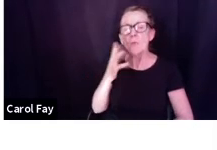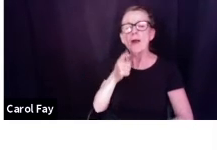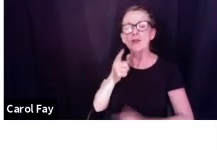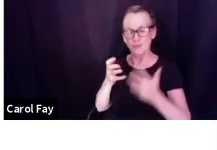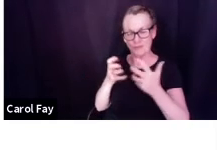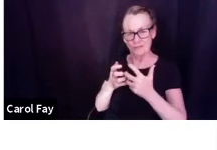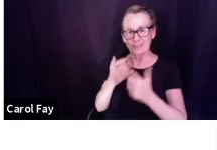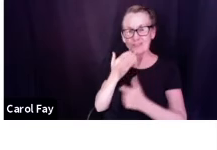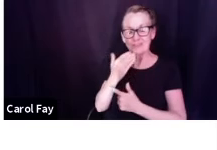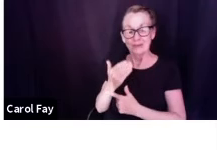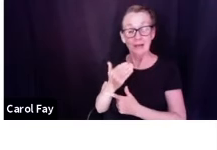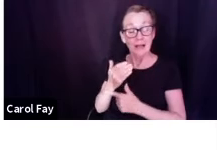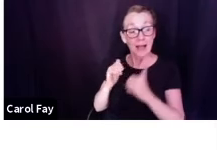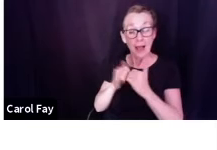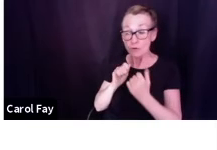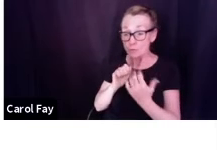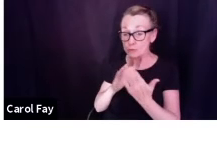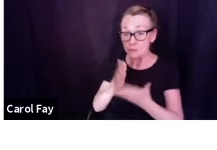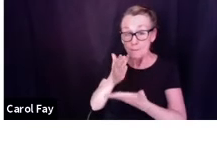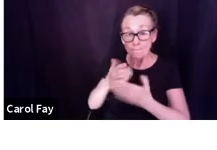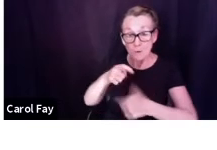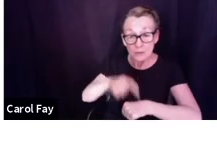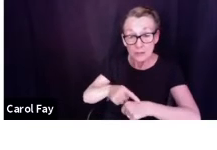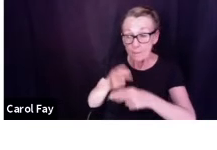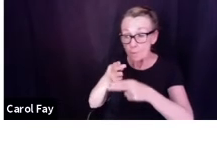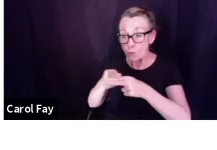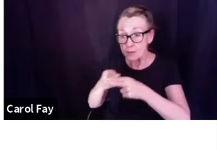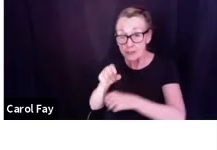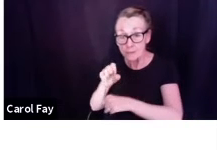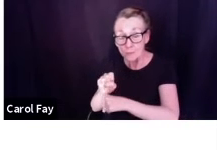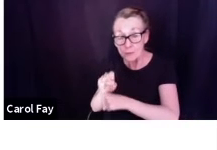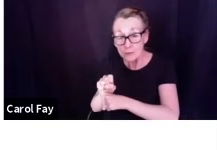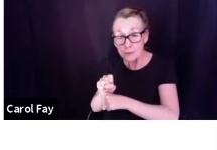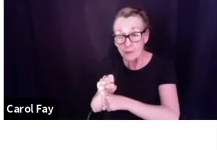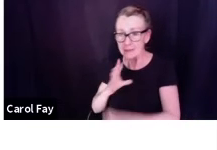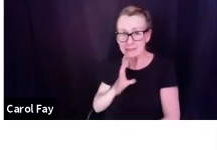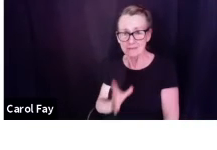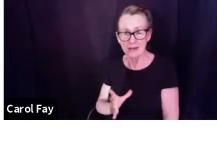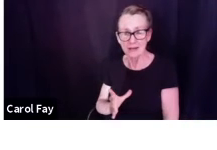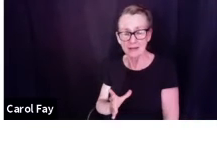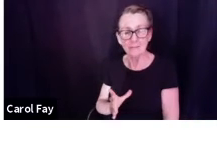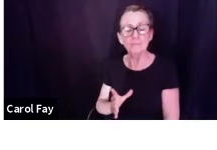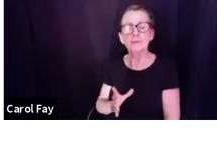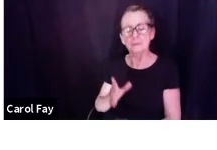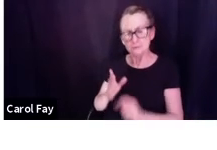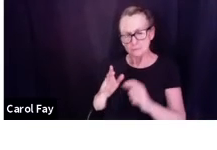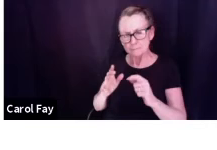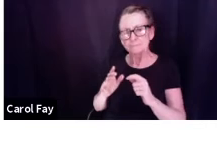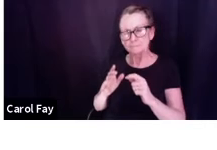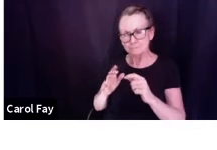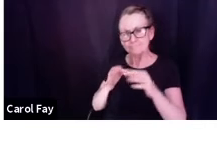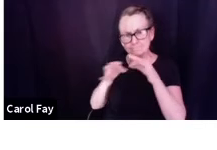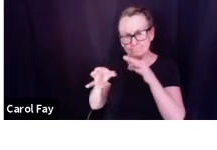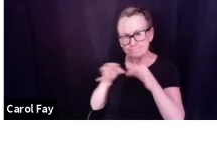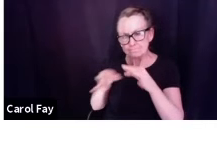approach part-time and temporary assignments. You know, if you're doing contract work and temporary, that's fine. Just write and talk about